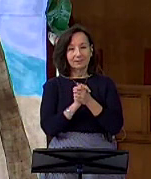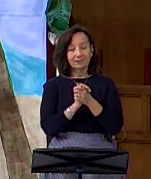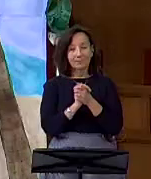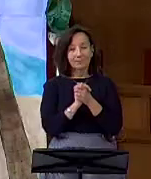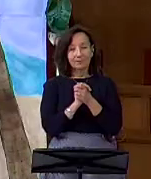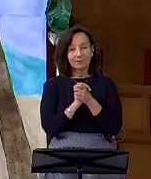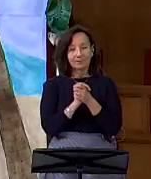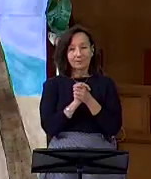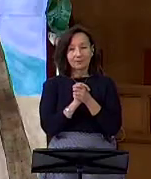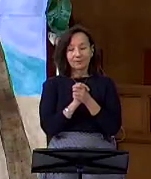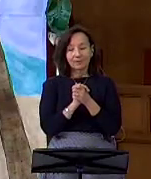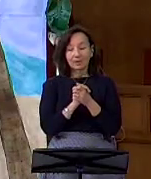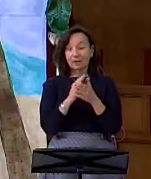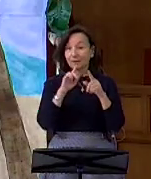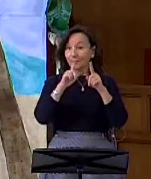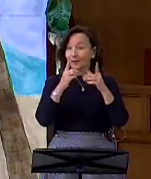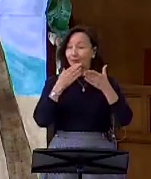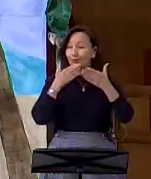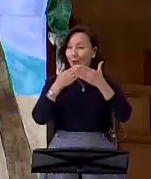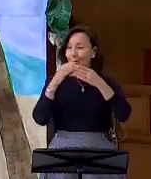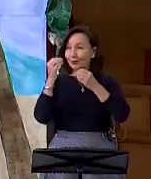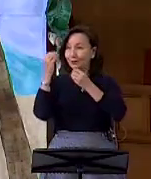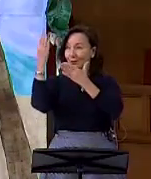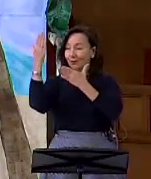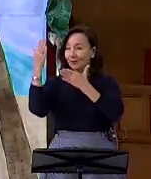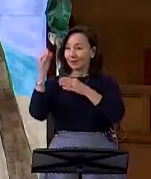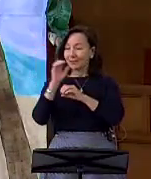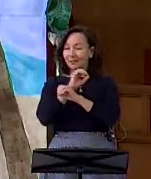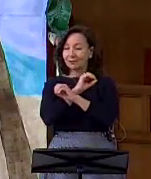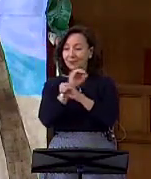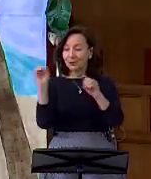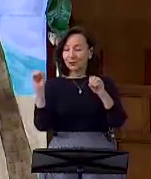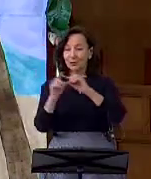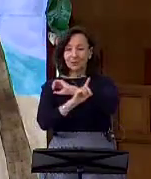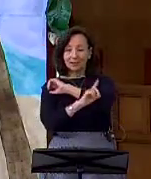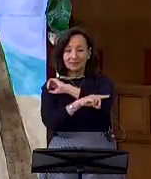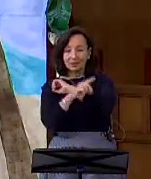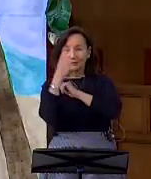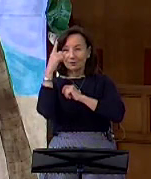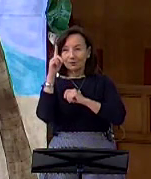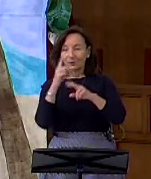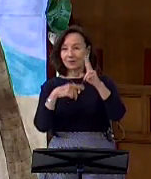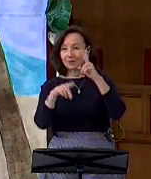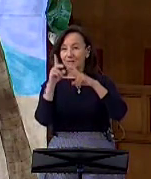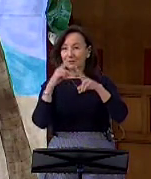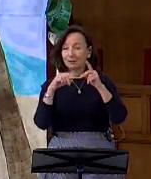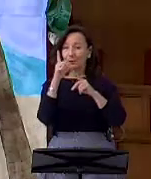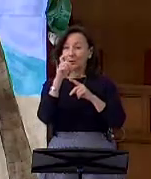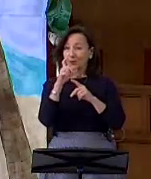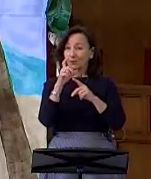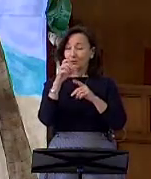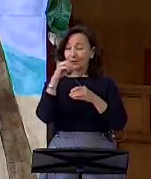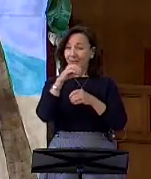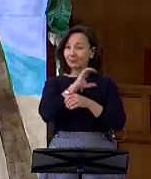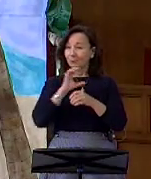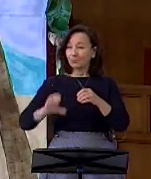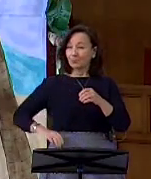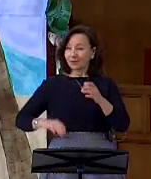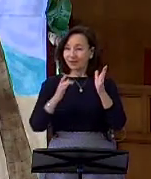However, the good news is there is no condemnation for those who are in Christ